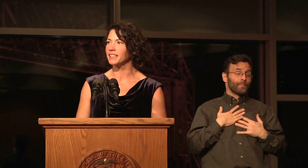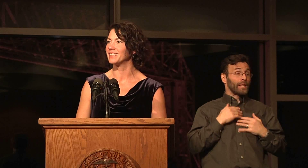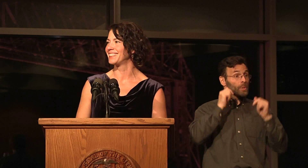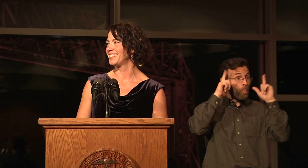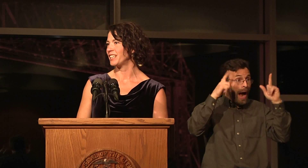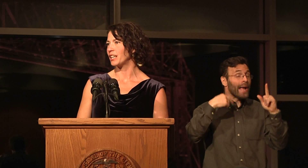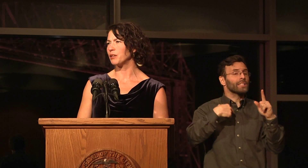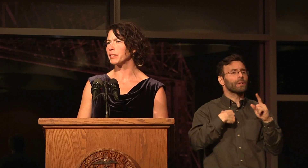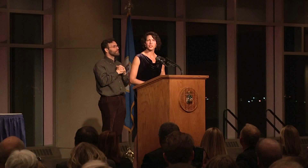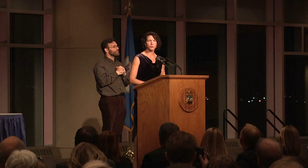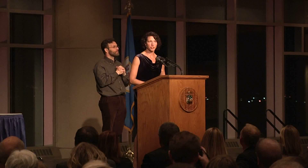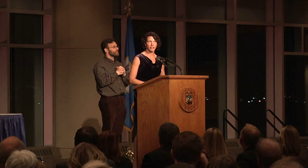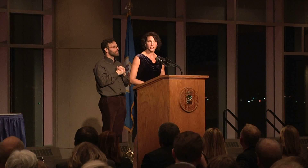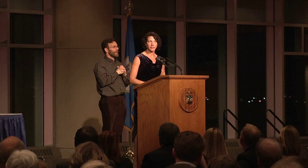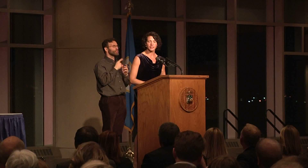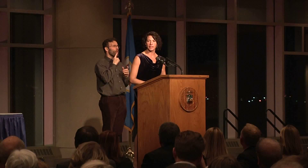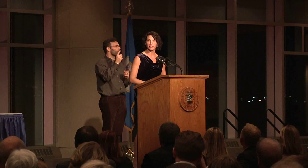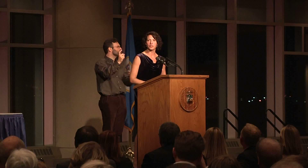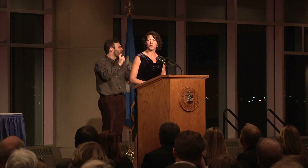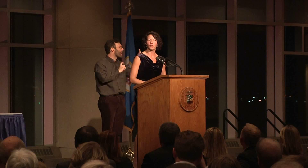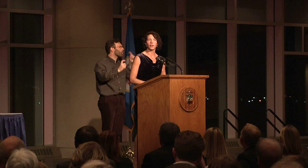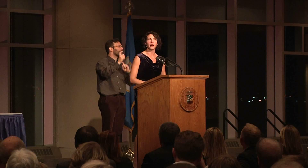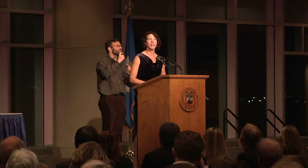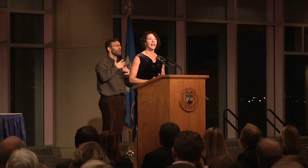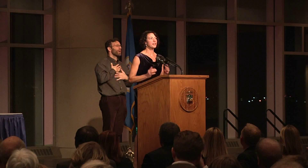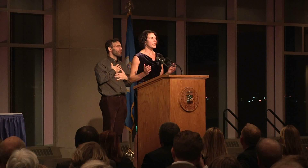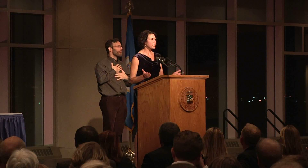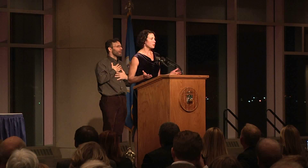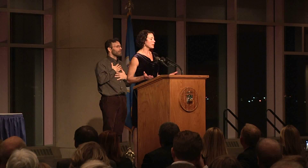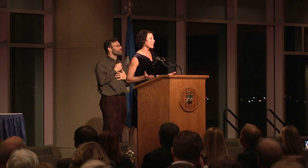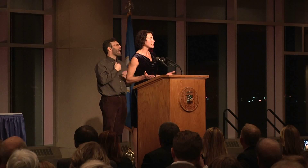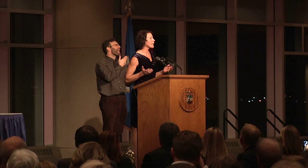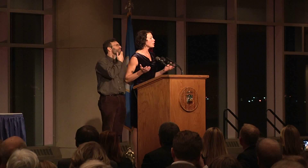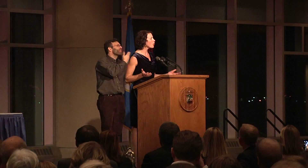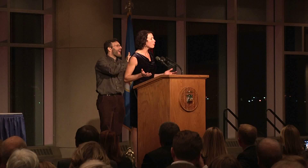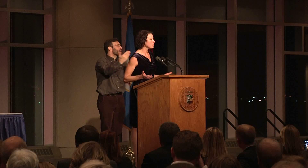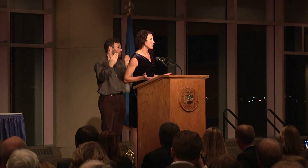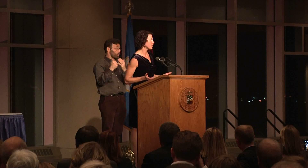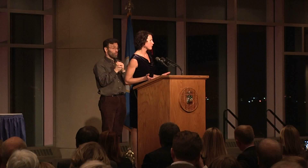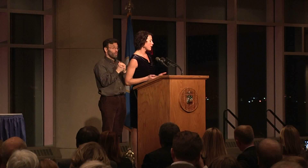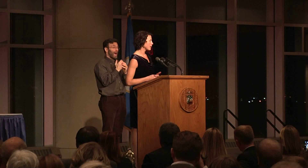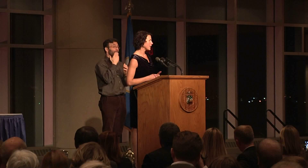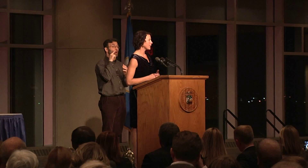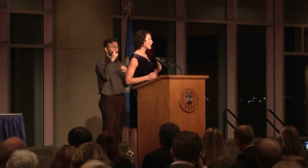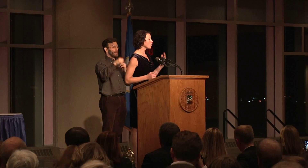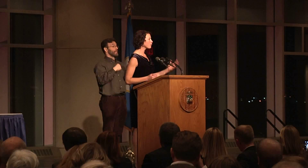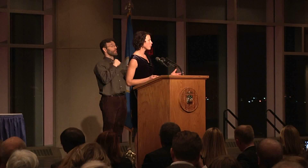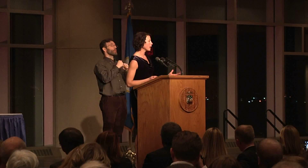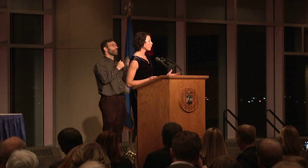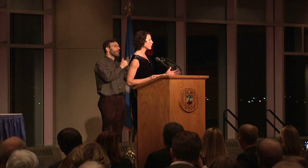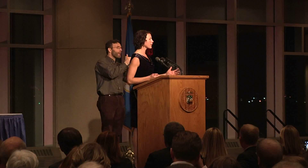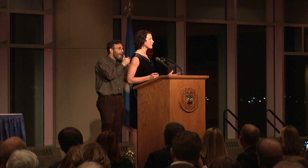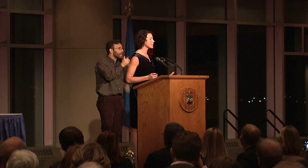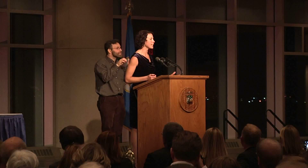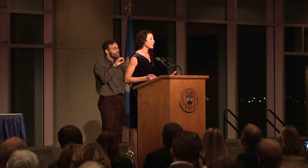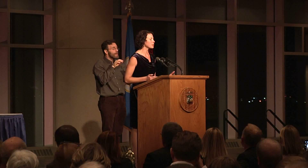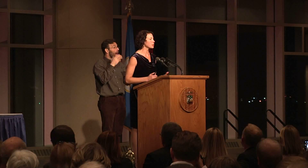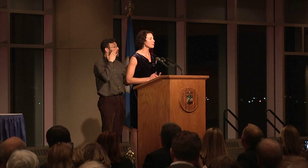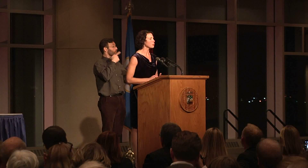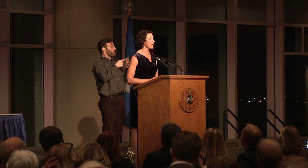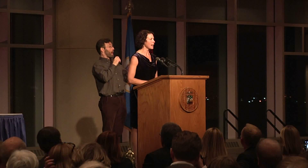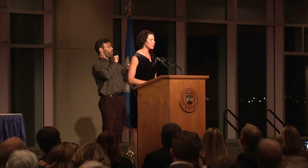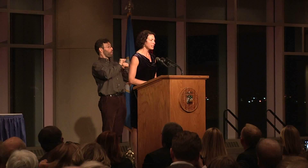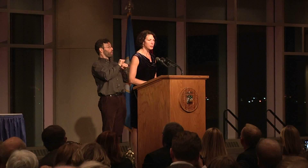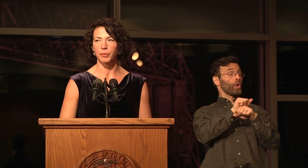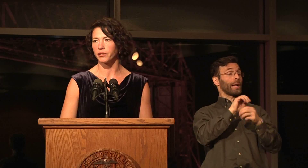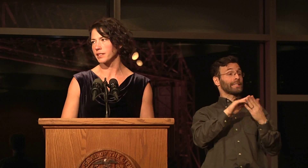surprised me and been so generous. And so I thank you, because I know from the year of campaigning, I know from my work on City Council,